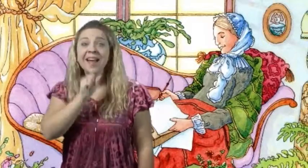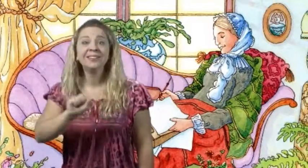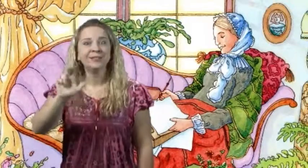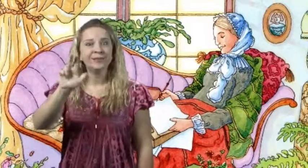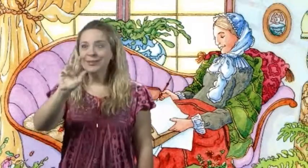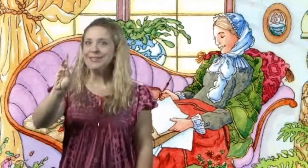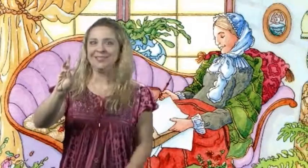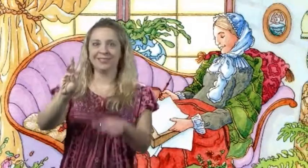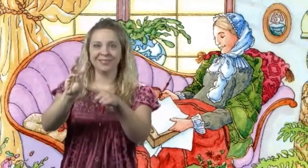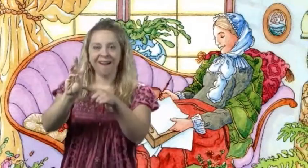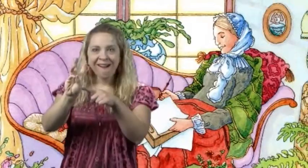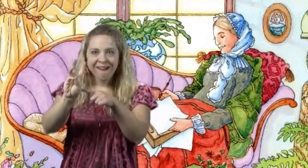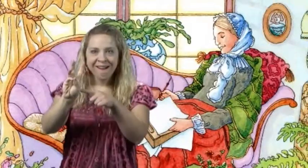Florence was 36 years old,